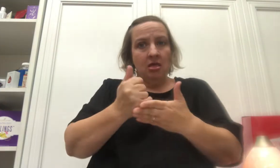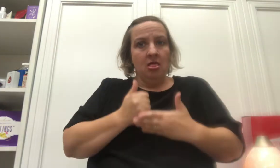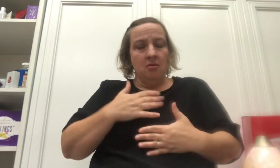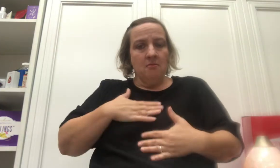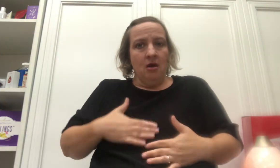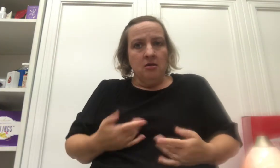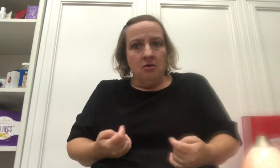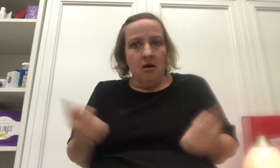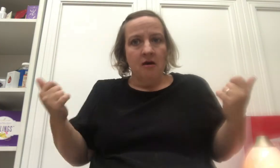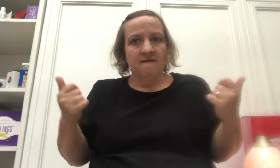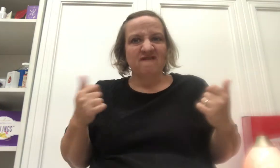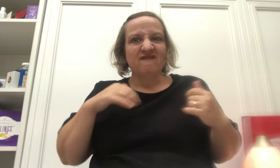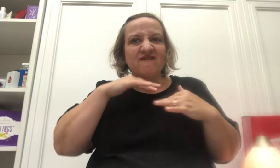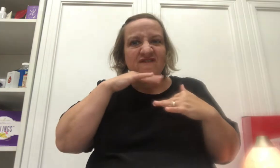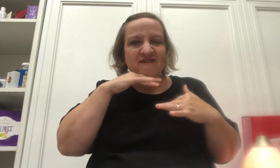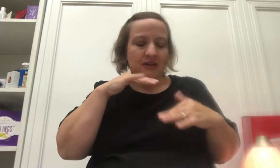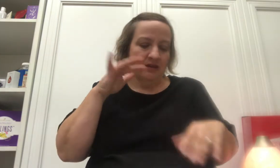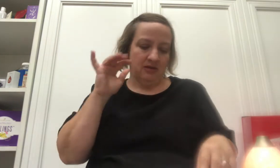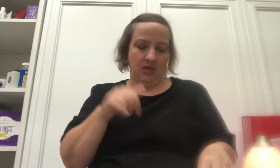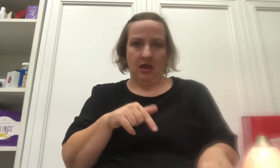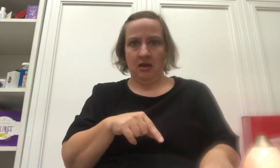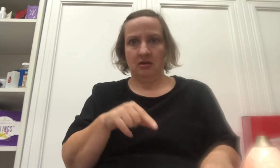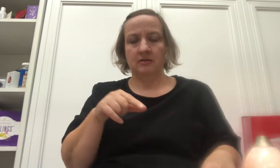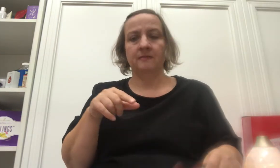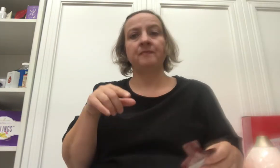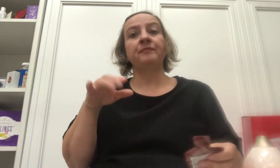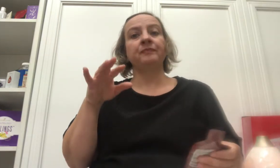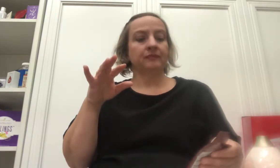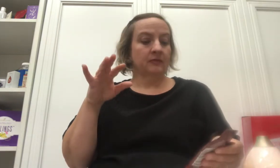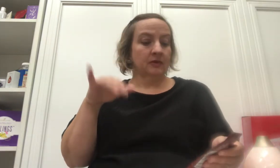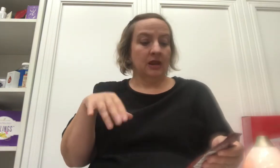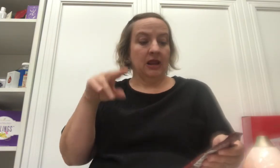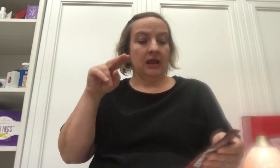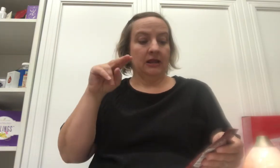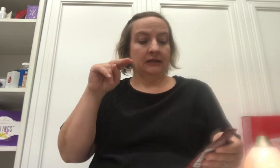red juices, those help our body get rid of the junk that's in there.